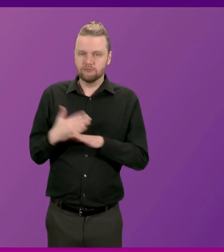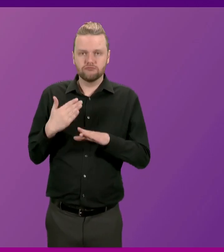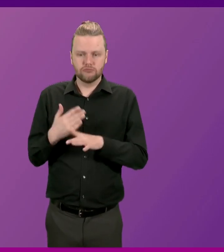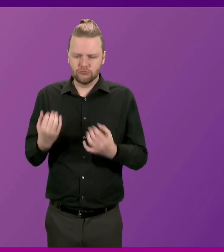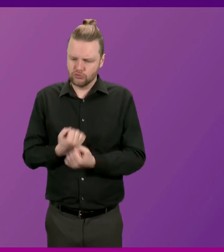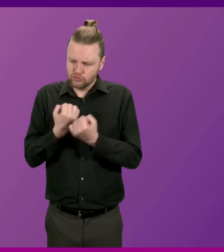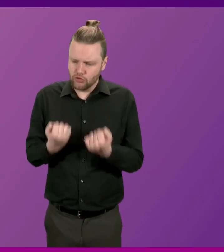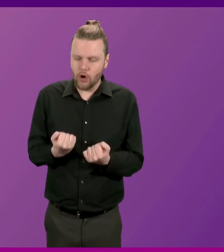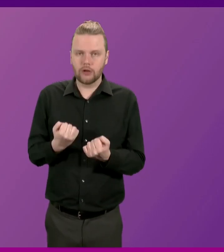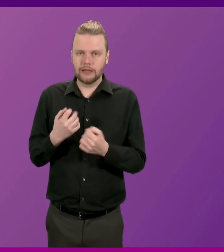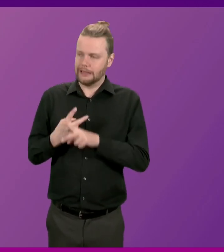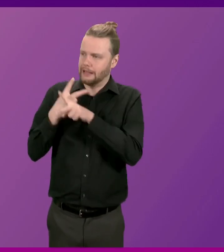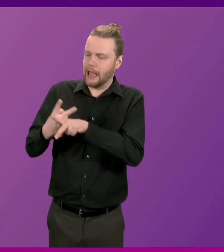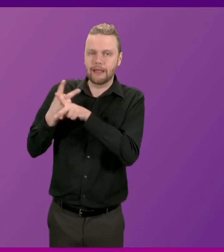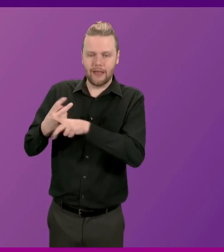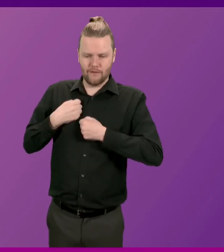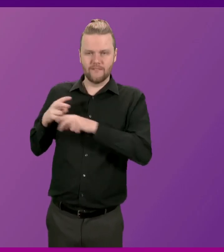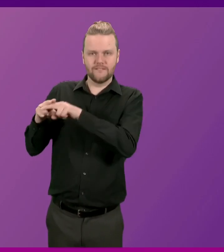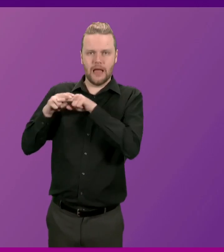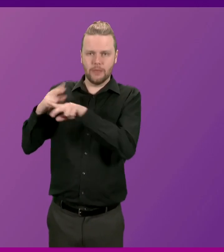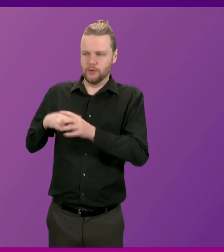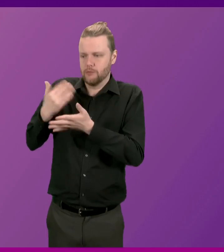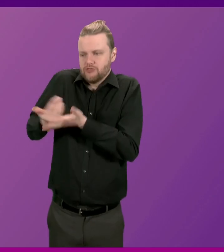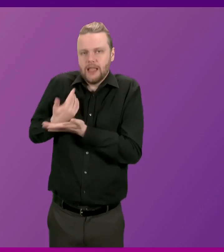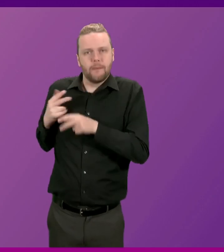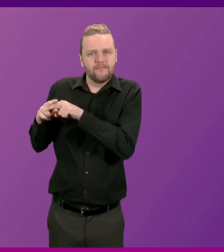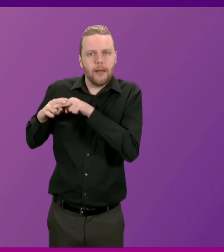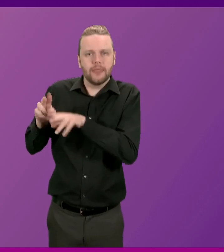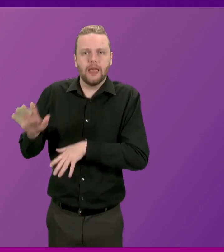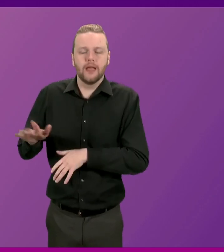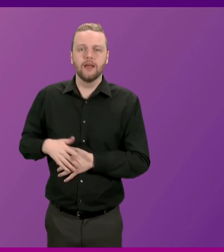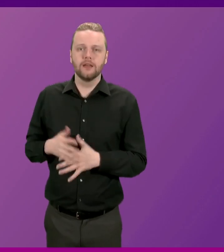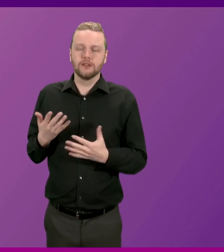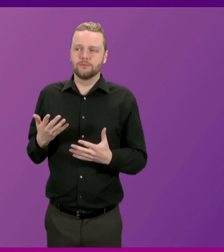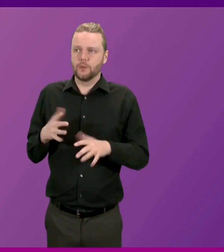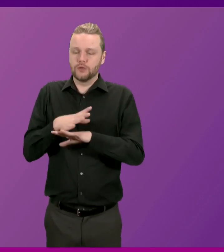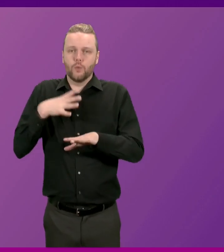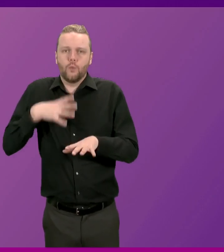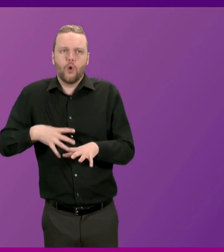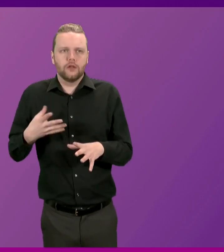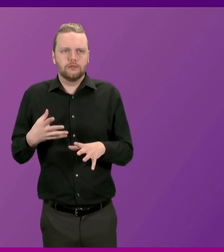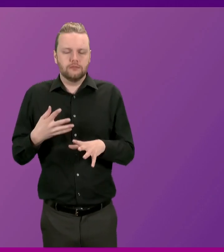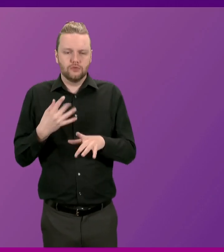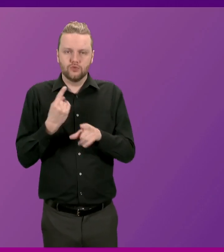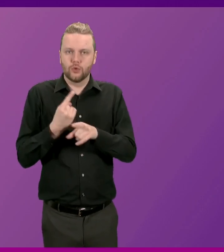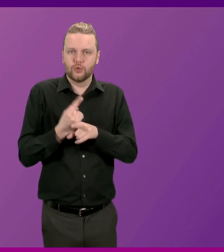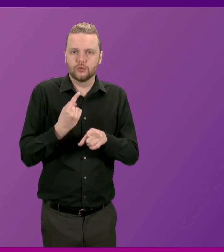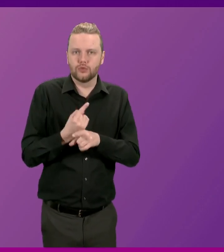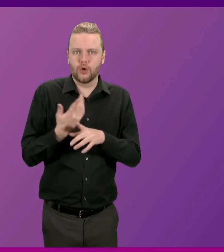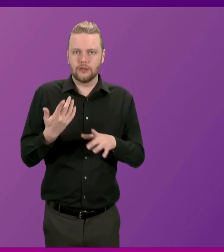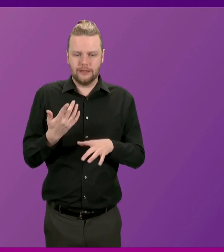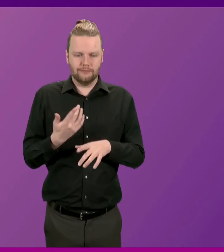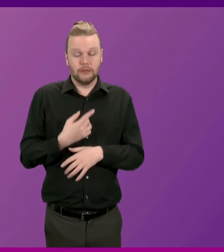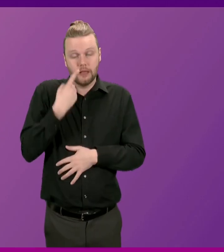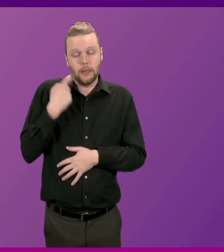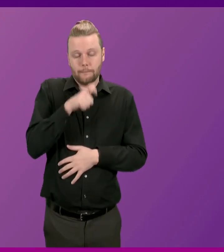and caring for their families and protecting their families. So we don't want to just talk about, as one of the young